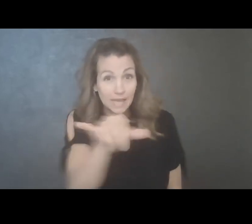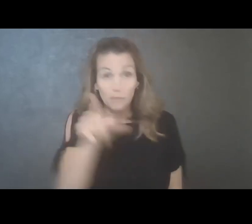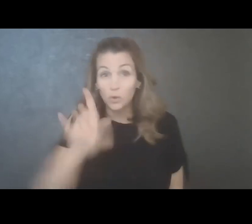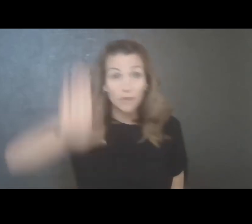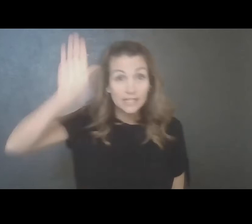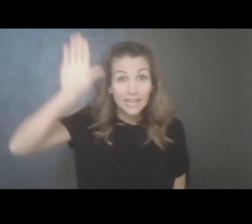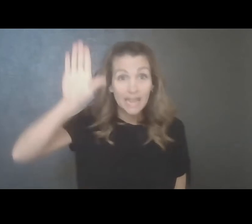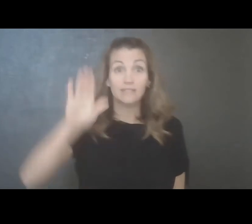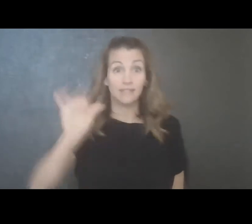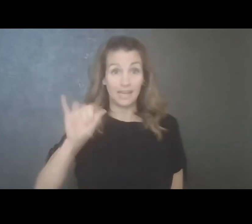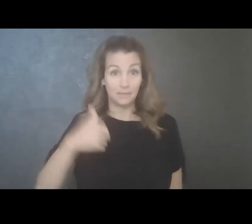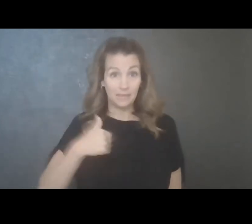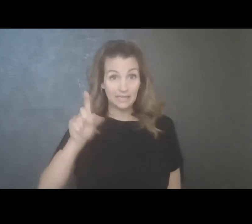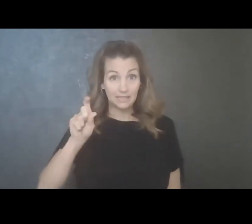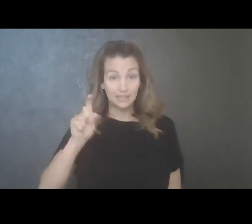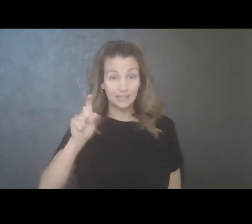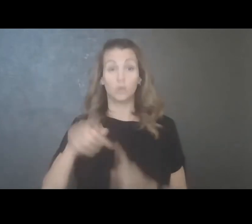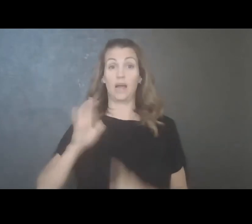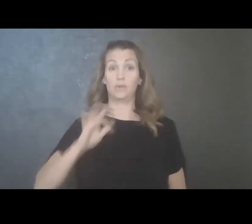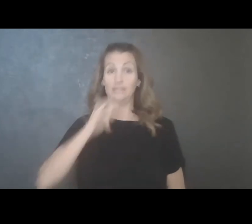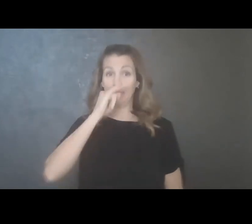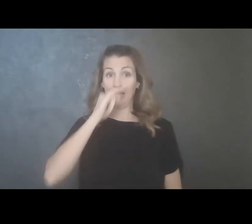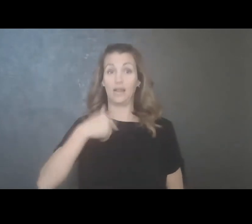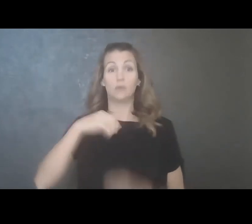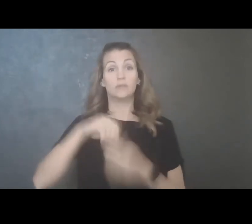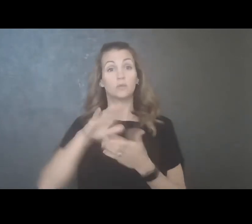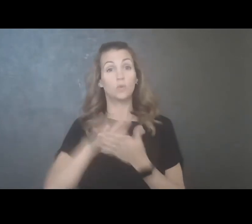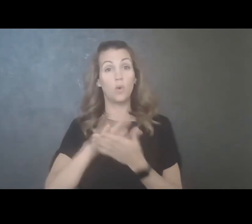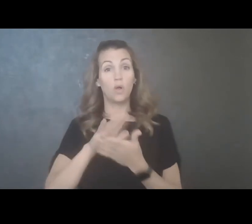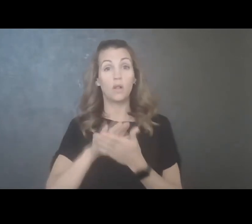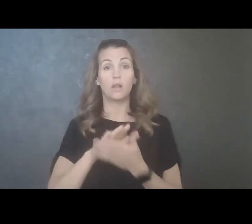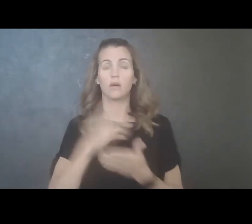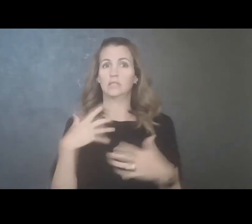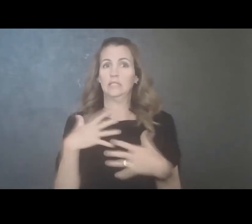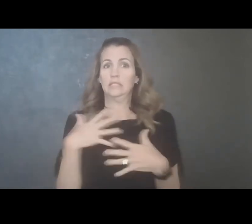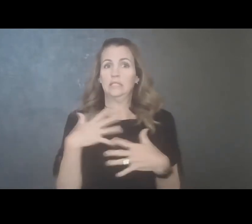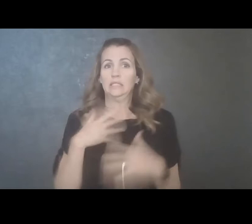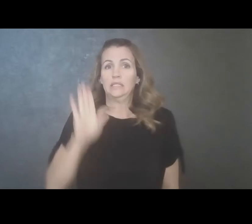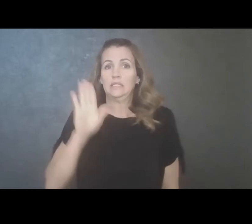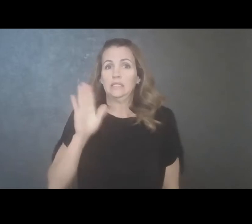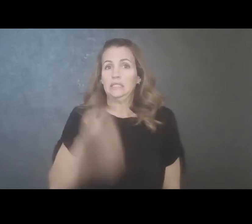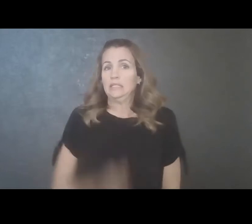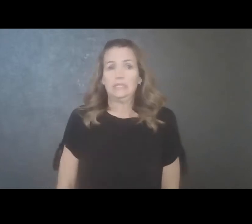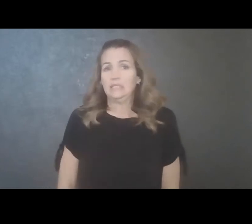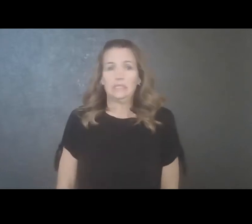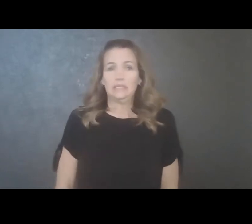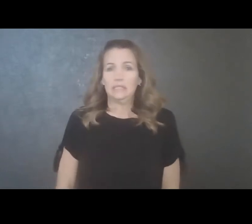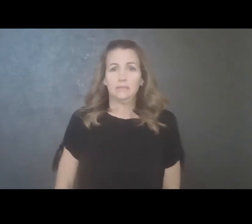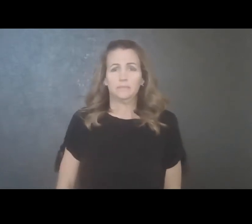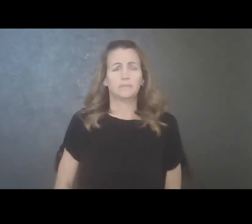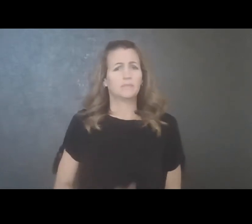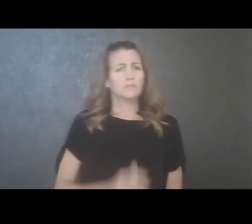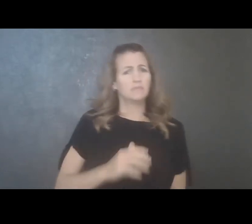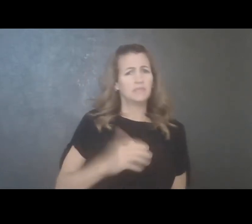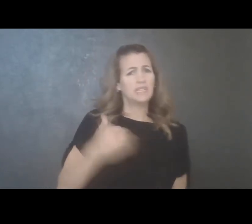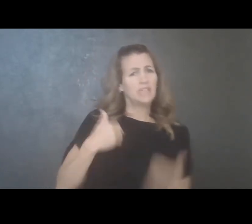me. When I was a kid and I was in school, I was always afraid to raise my hand and ask a question. Early on, I had no issue. But then